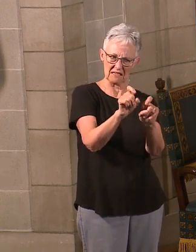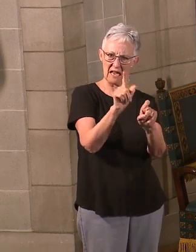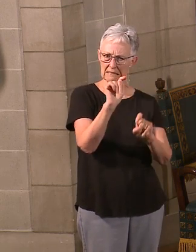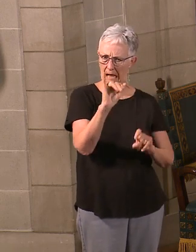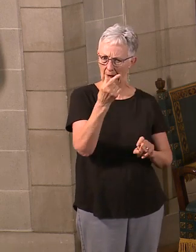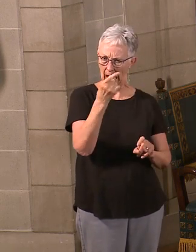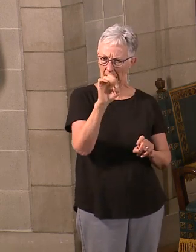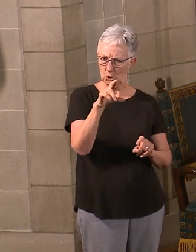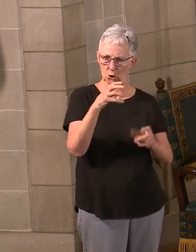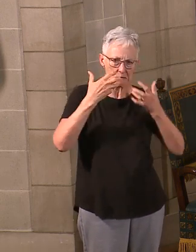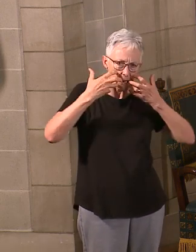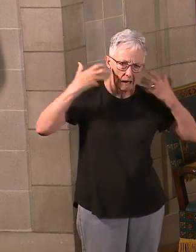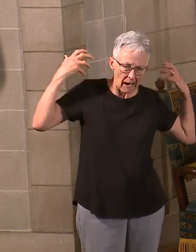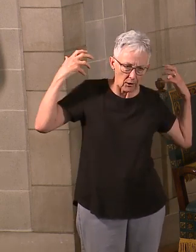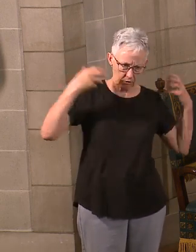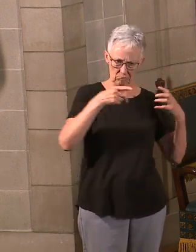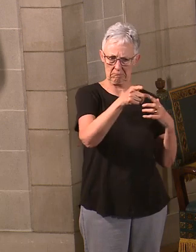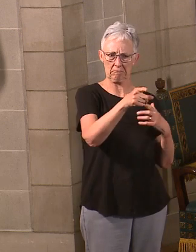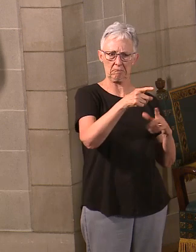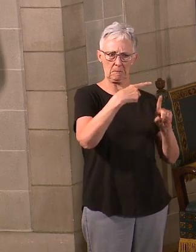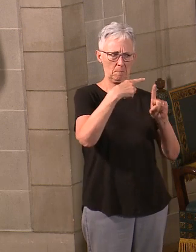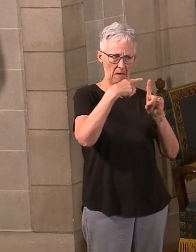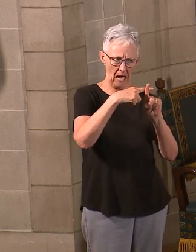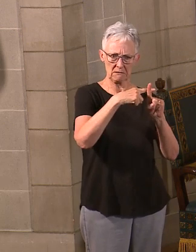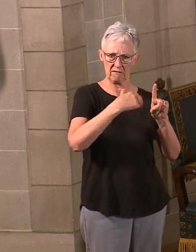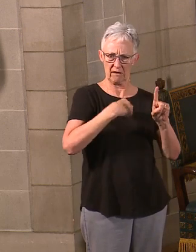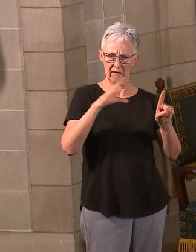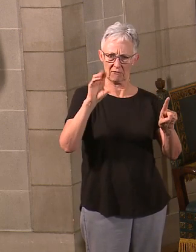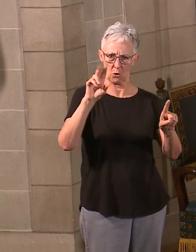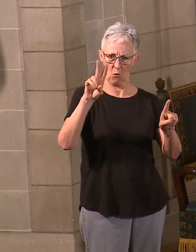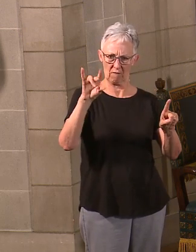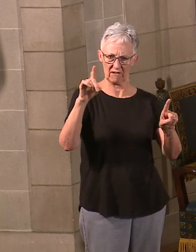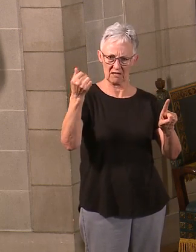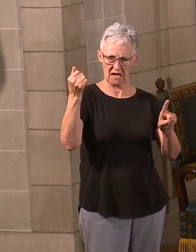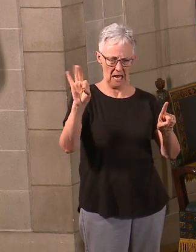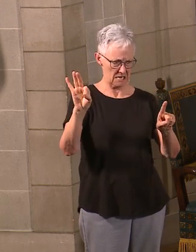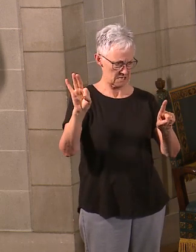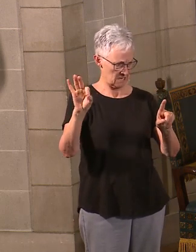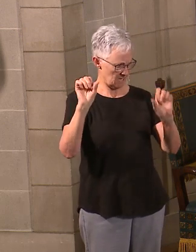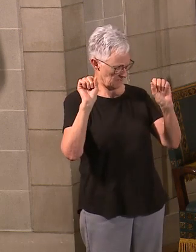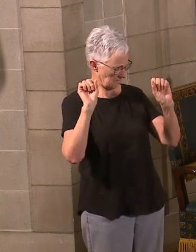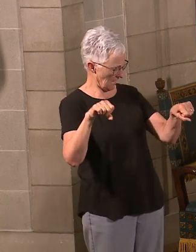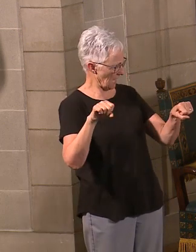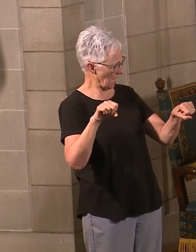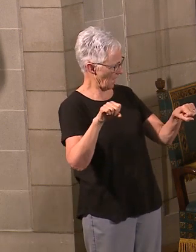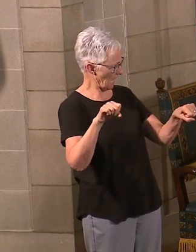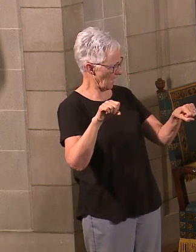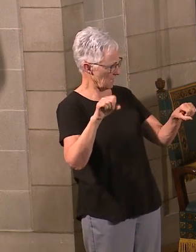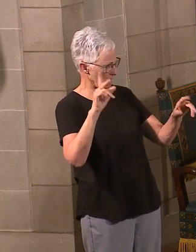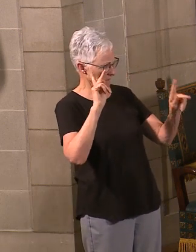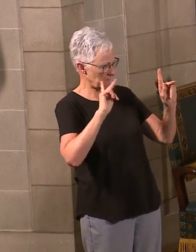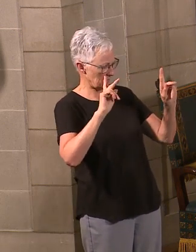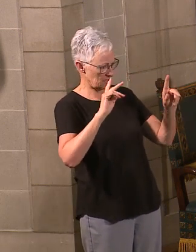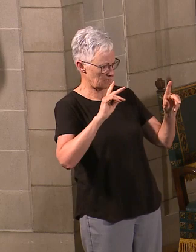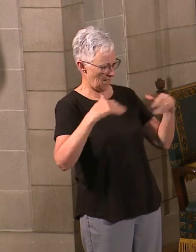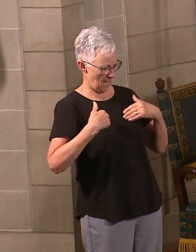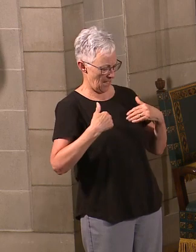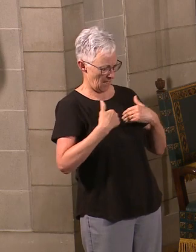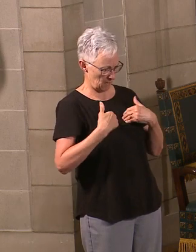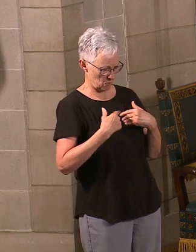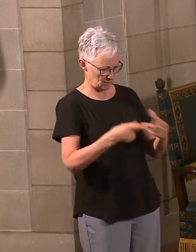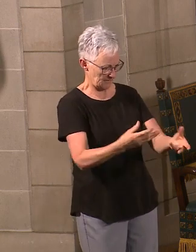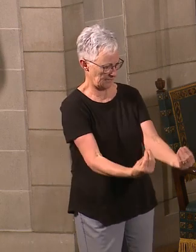sure. And Dr. Anton, I'll have you come up here in a second, but my understanding is that while animals may be able to contract it, they can't pass it on, is our